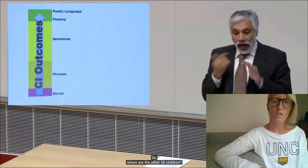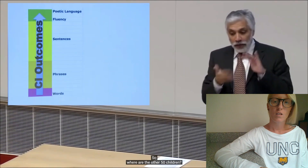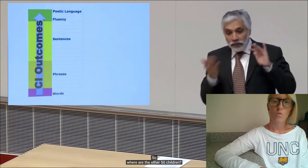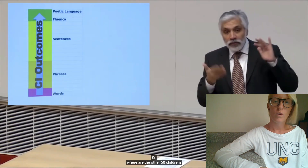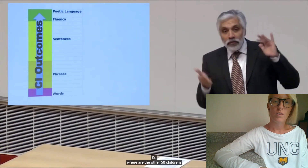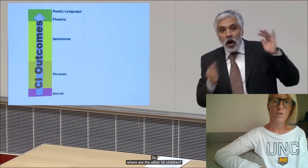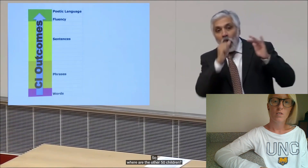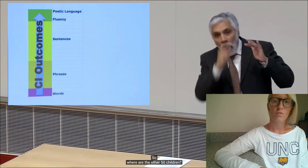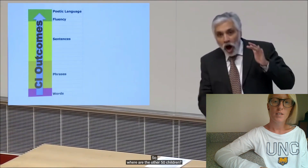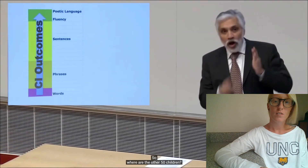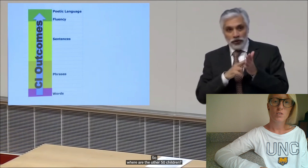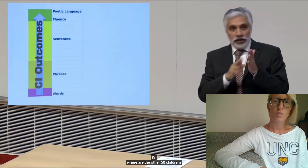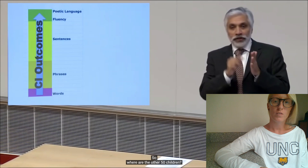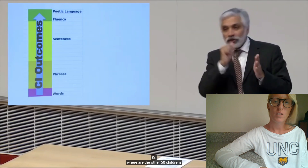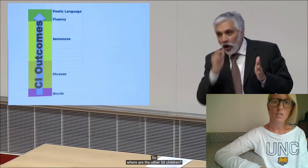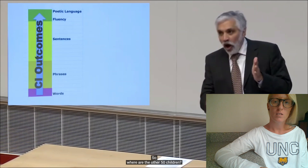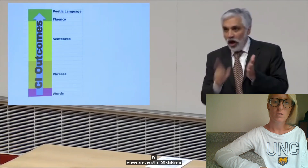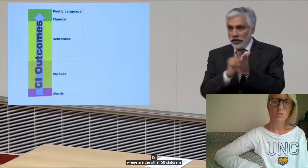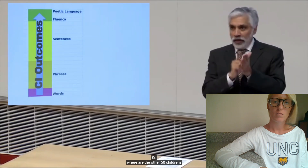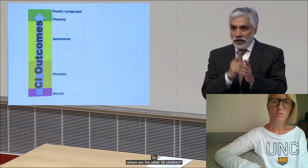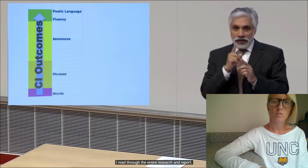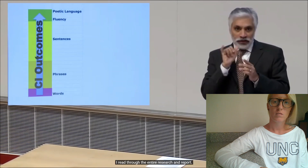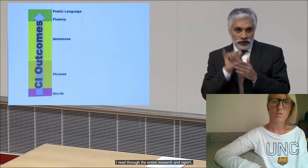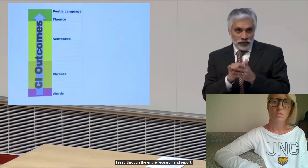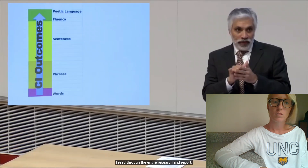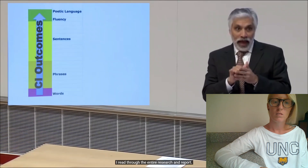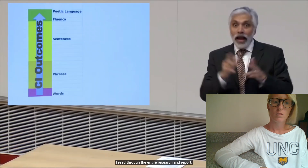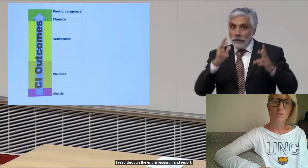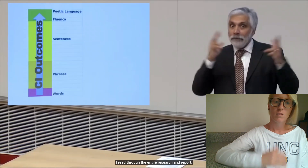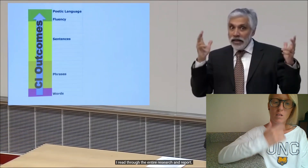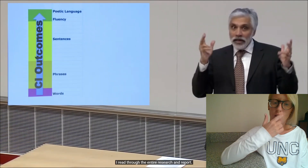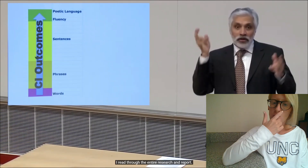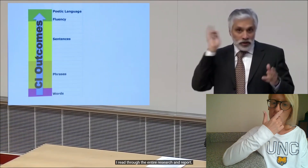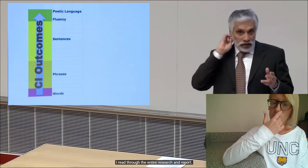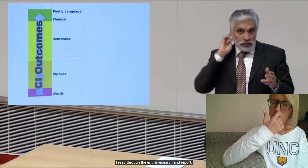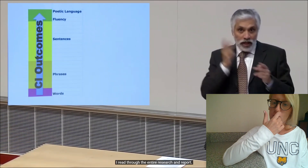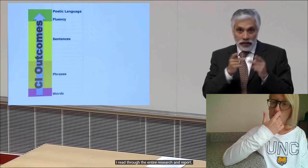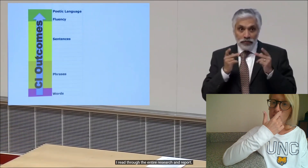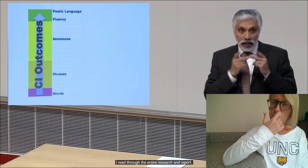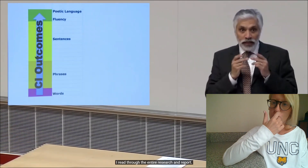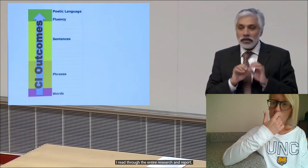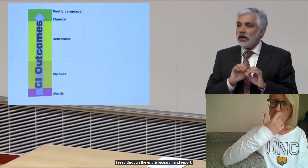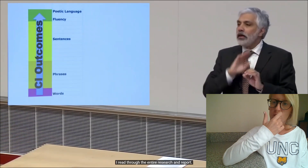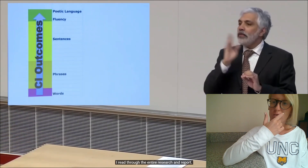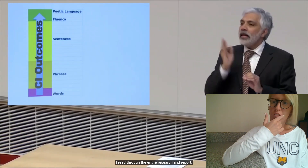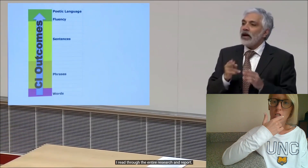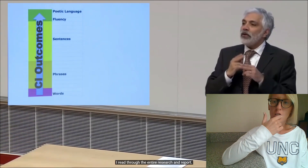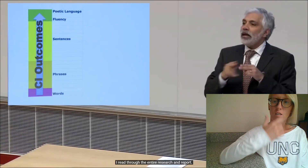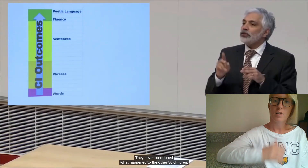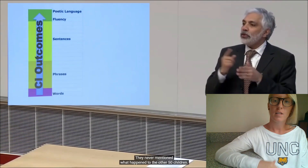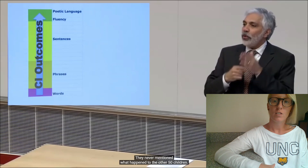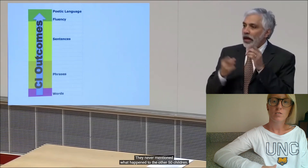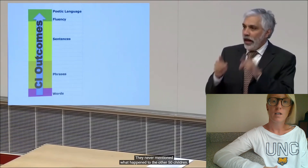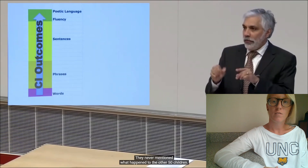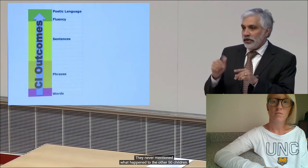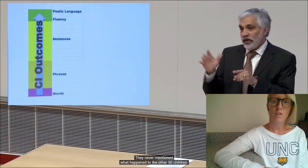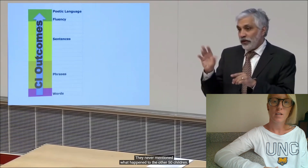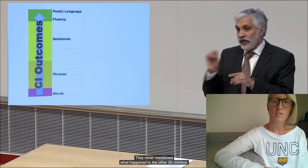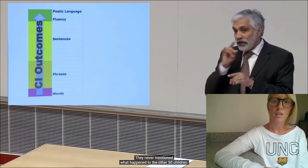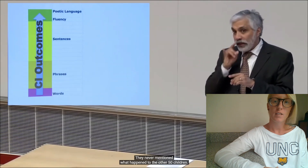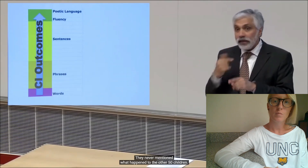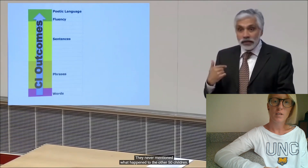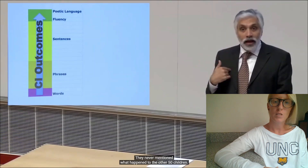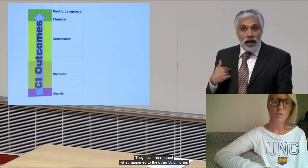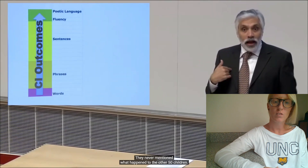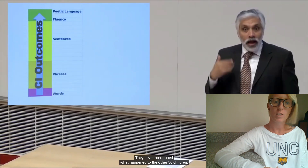So where are the other Where are the 50 rest of those children? 50 kids? I read through the entire research and report. And I could not